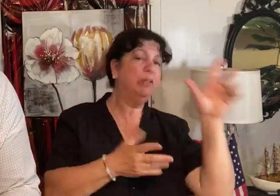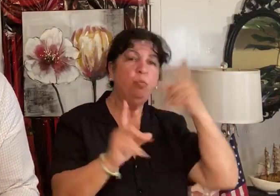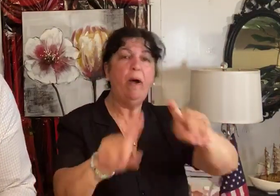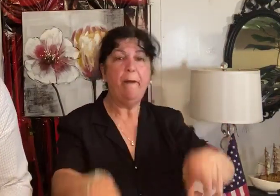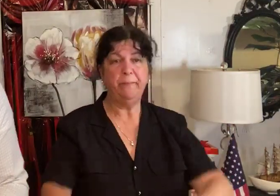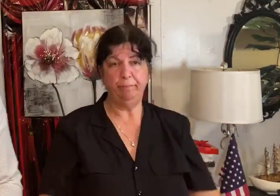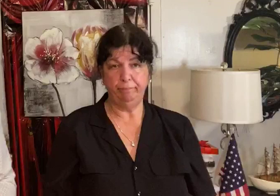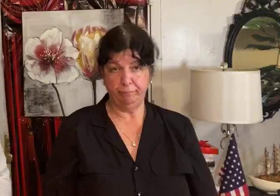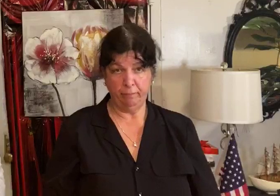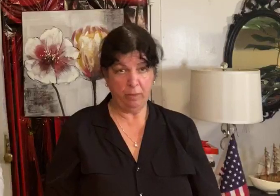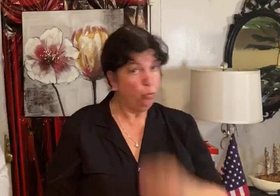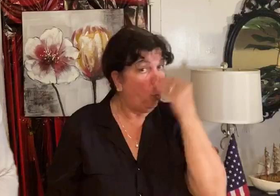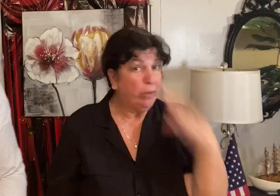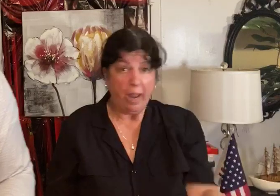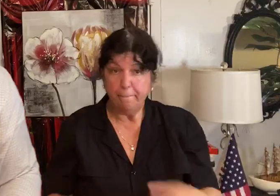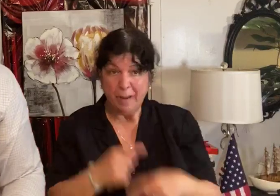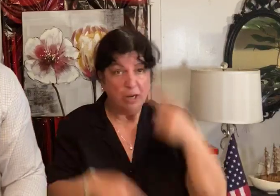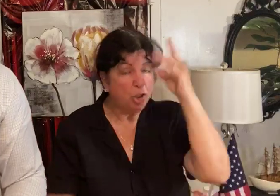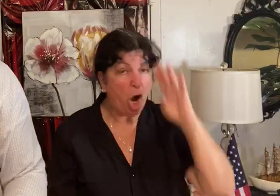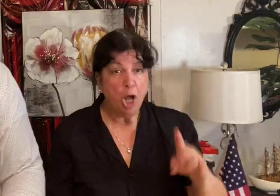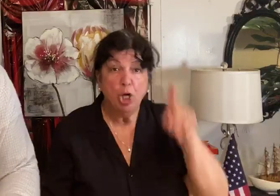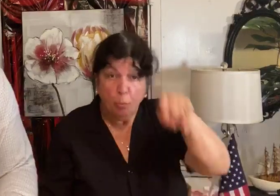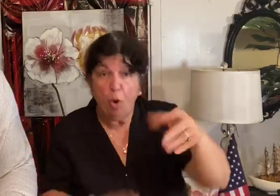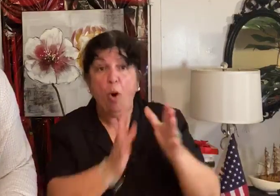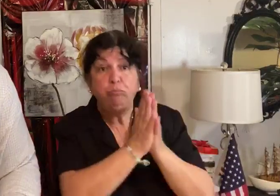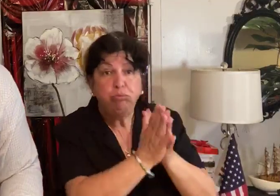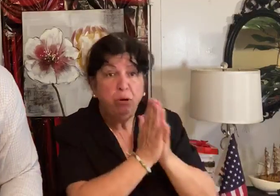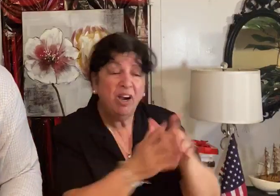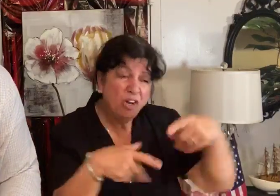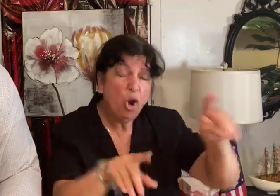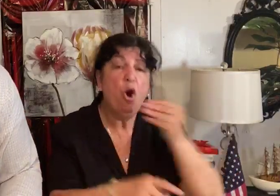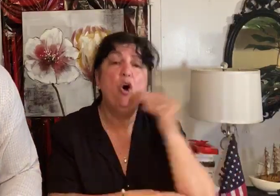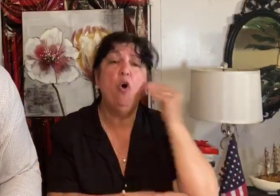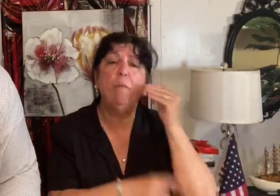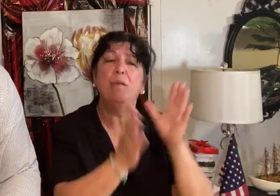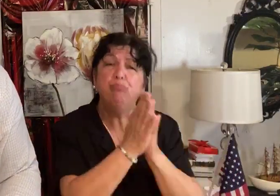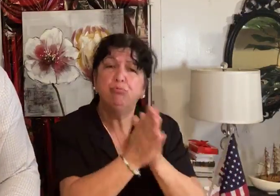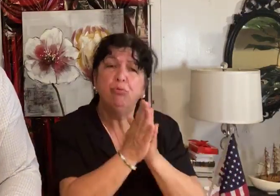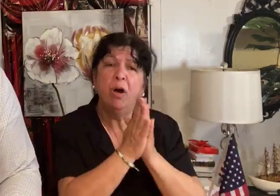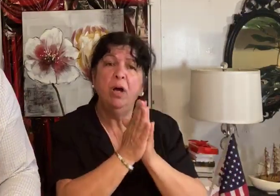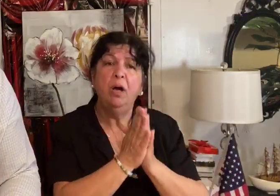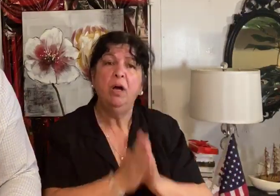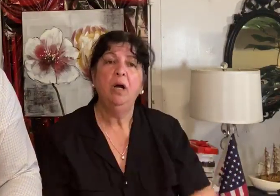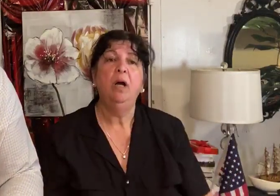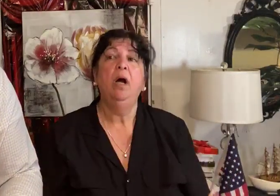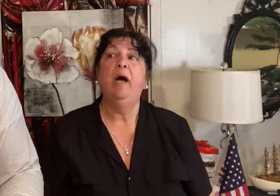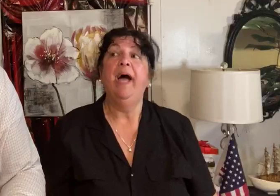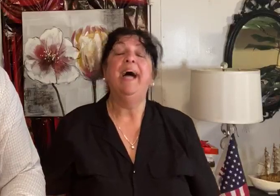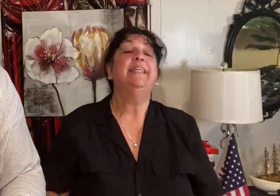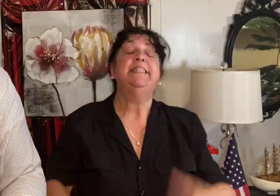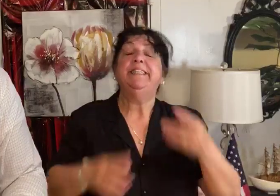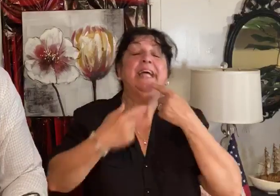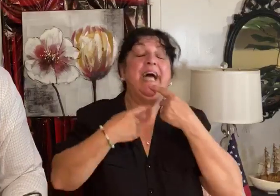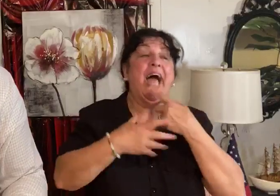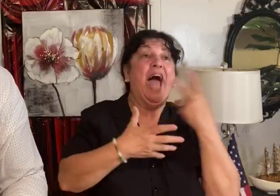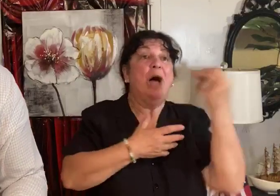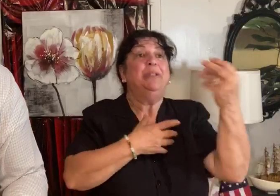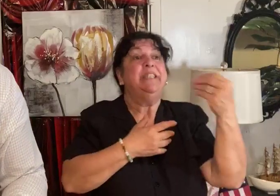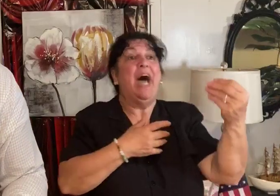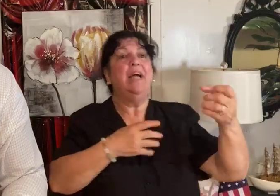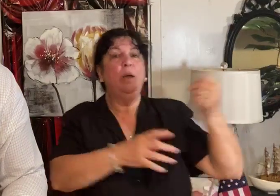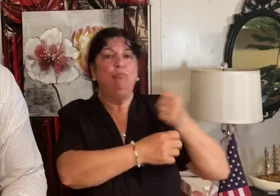what happened. Instead of standing outside and praying, just go home and pray. I got that wrong. Instead of standing outside